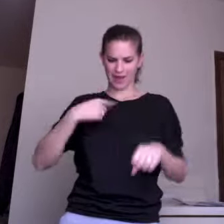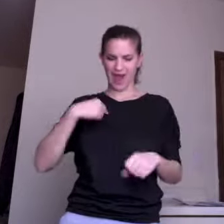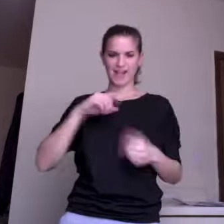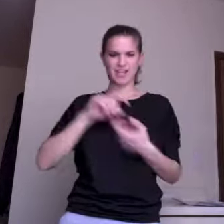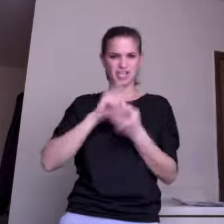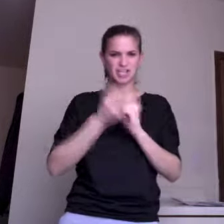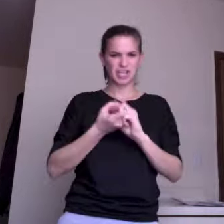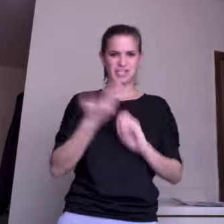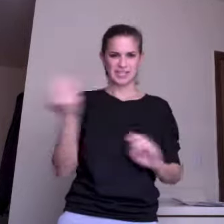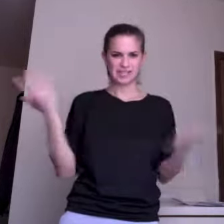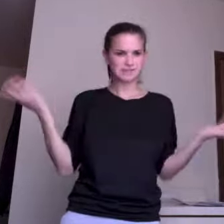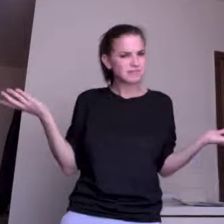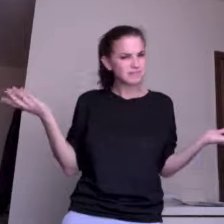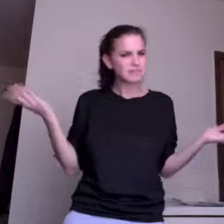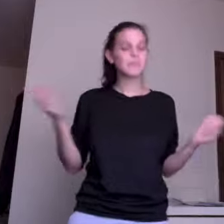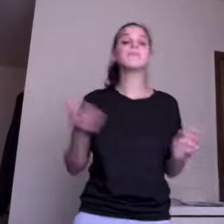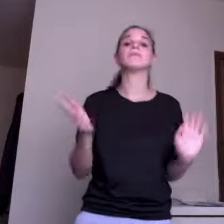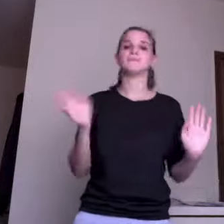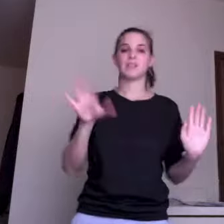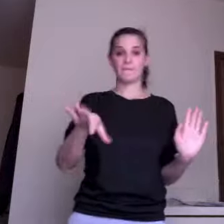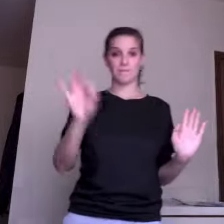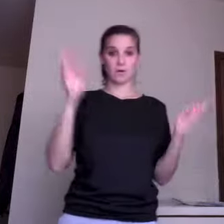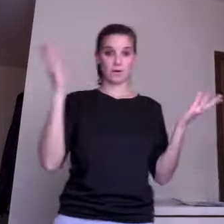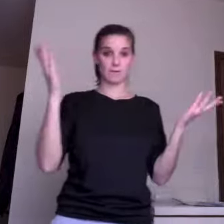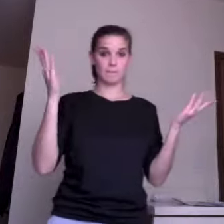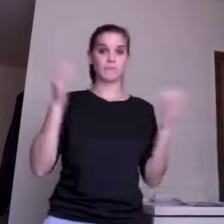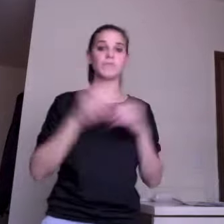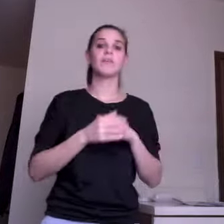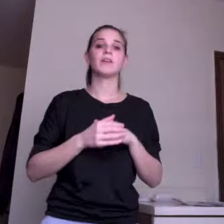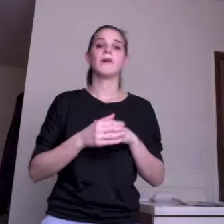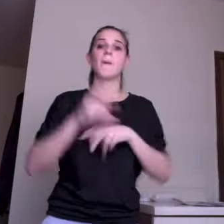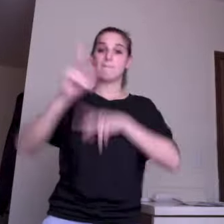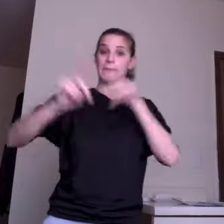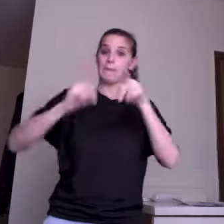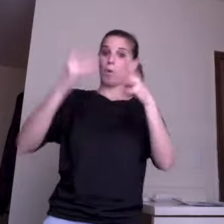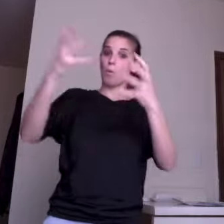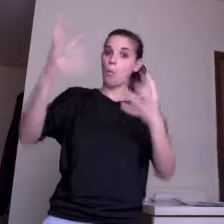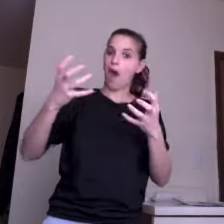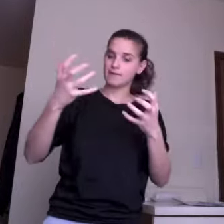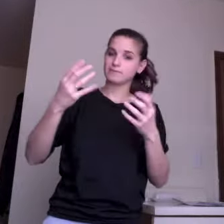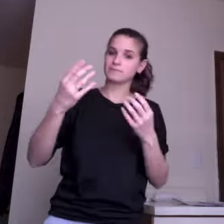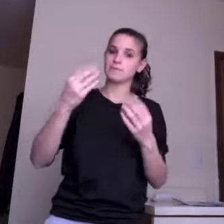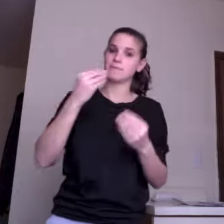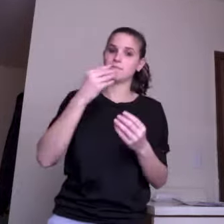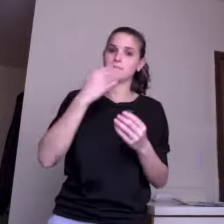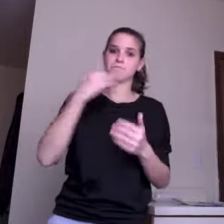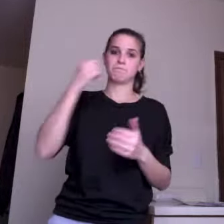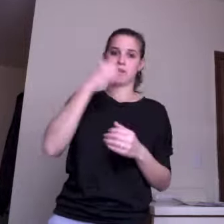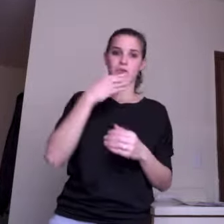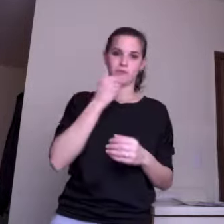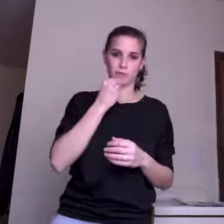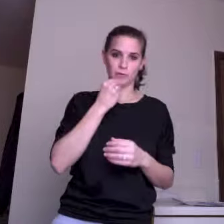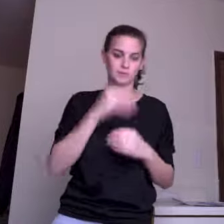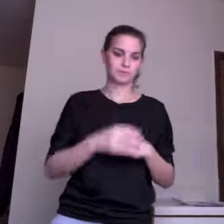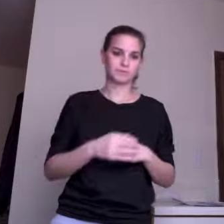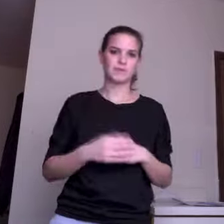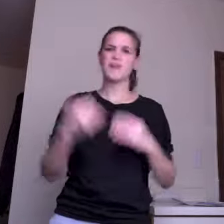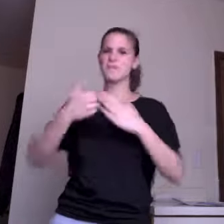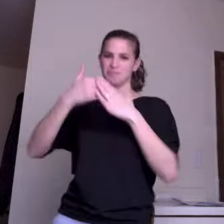found out. I discovered that there's a movement for a better way. Now, a while back, I wanted to be an NFL football player.